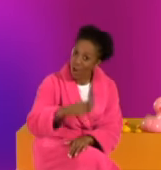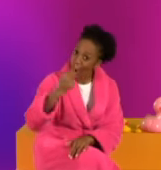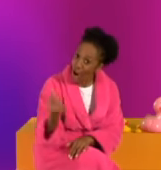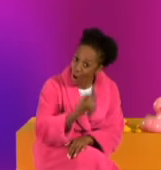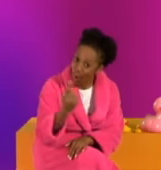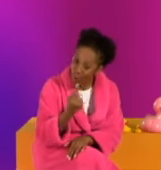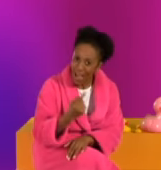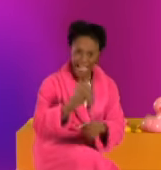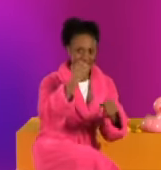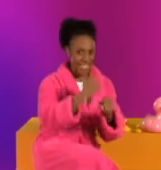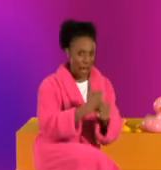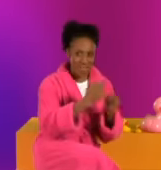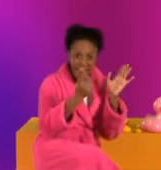Lancaster.